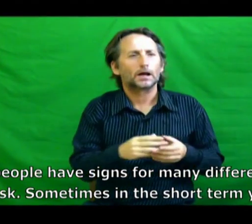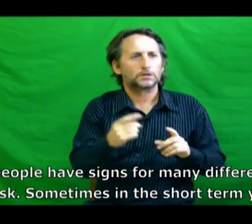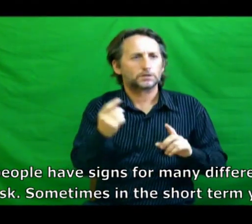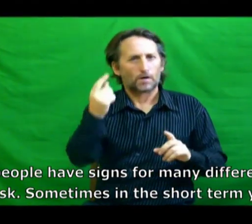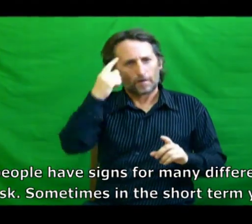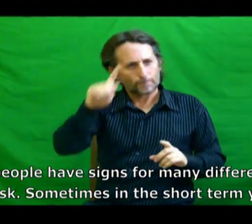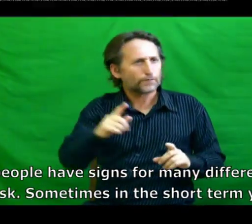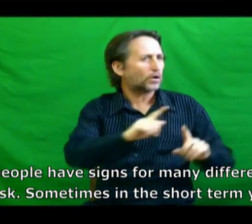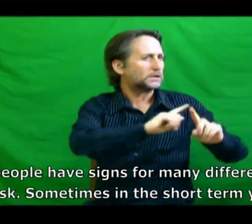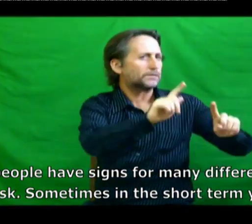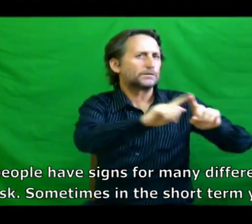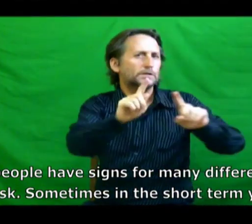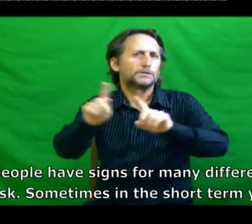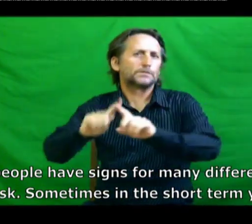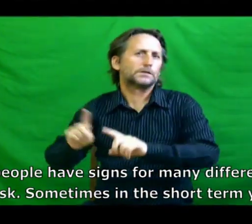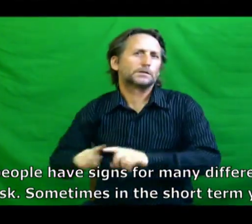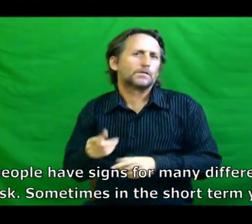ask. Sometimes in the short term,